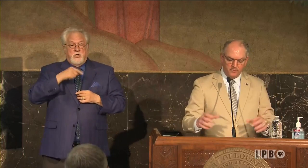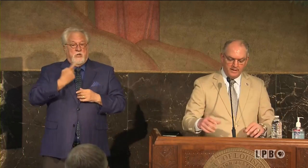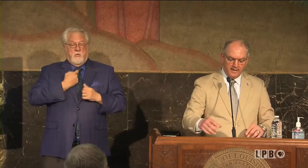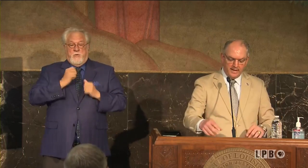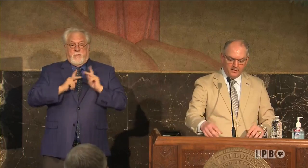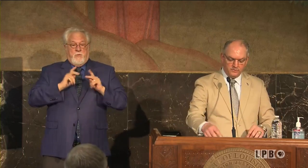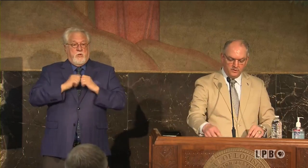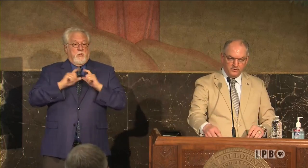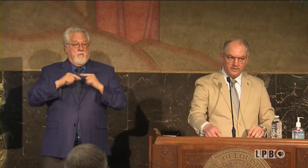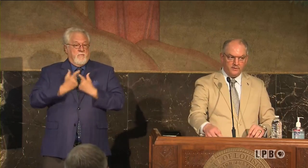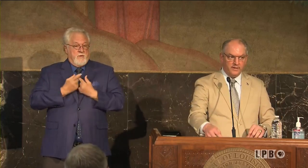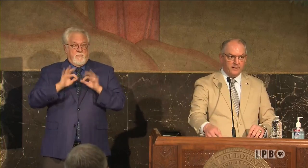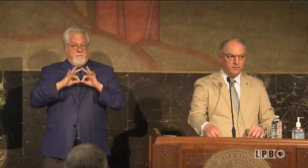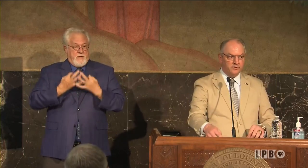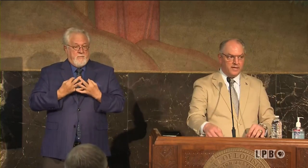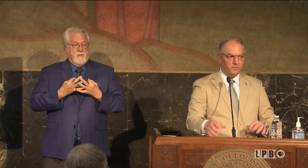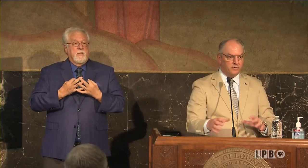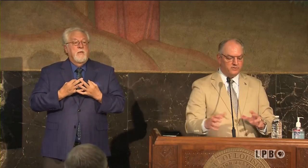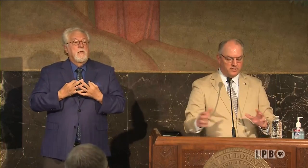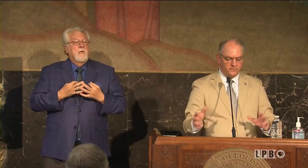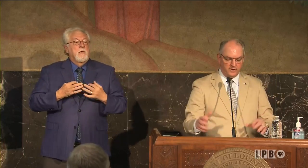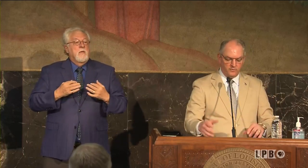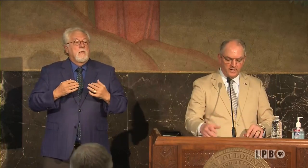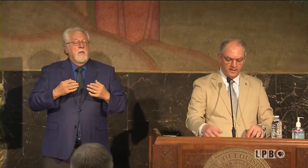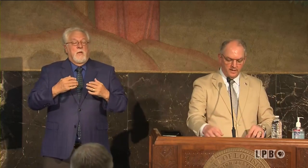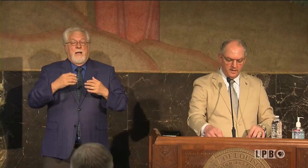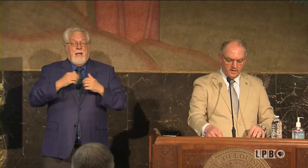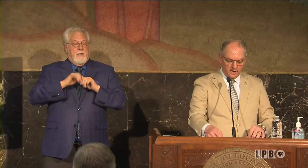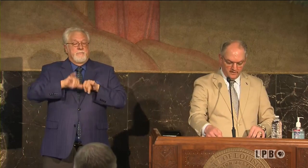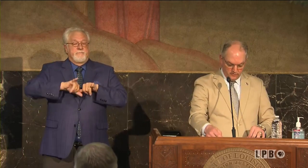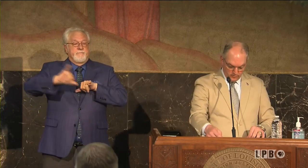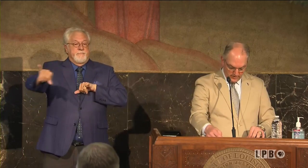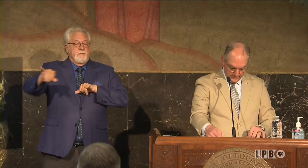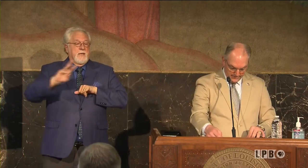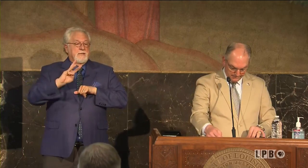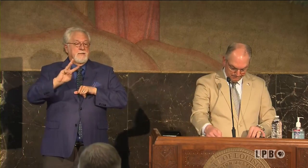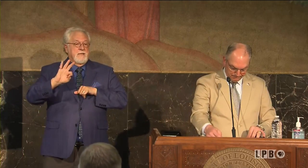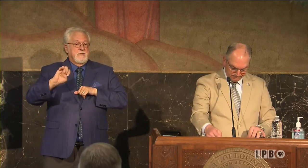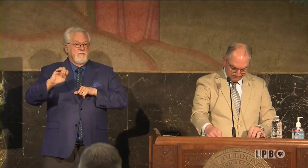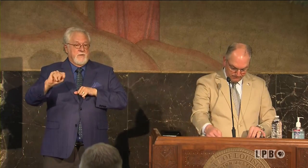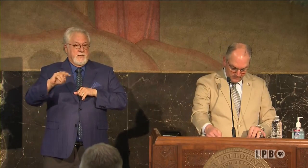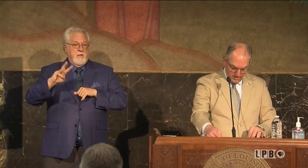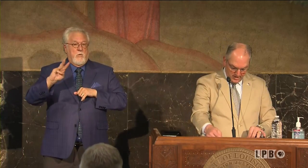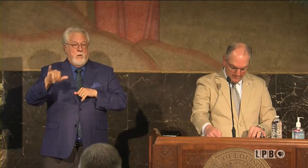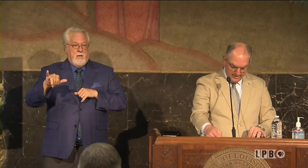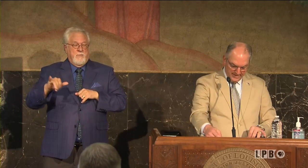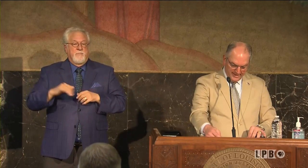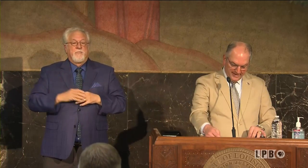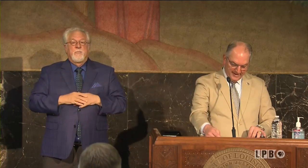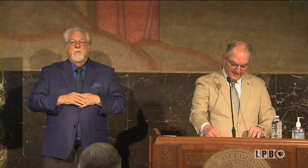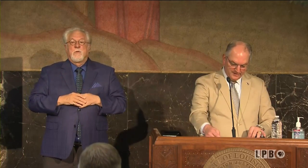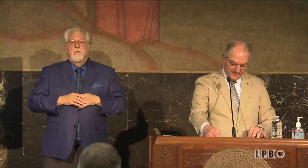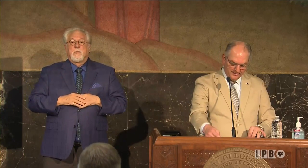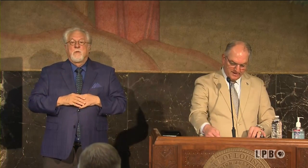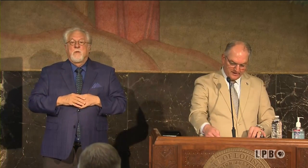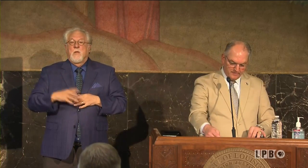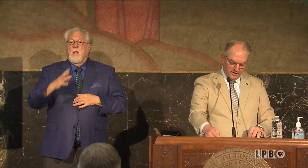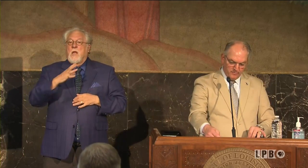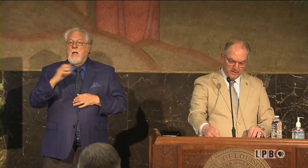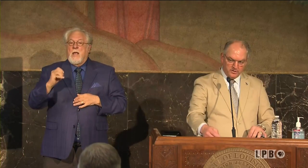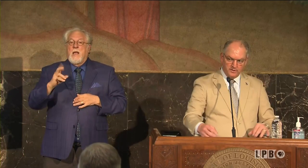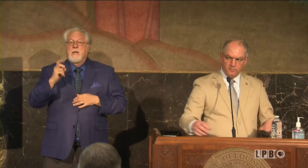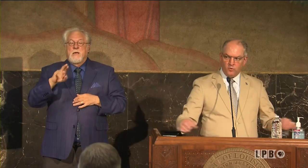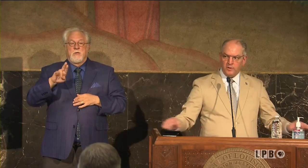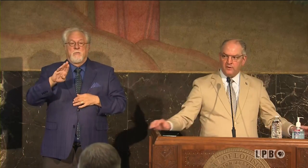from their immediate household and they're unable to stay more than 6 feet away from one another. And as Dr.